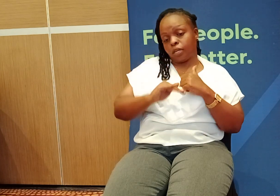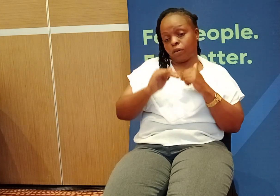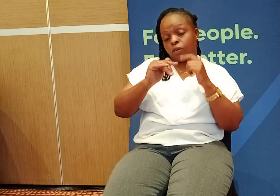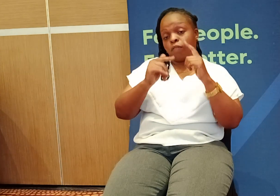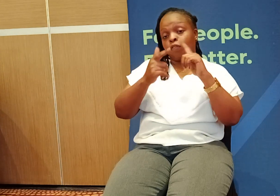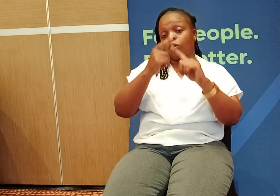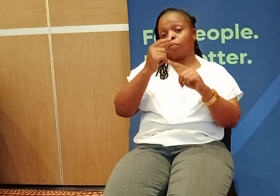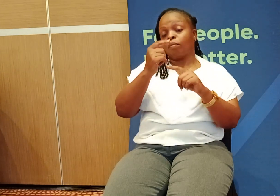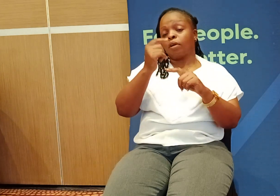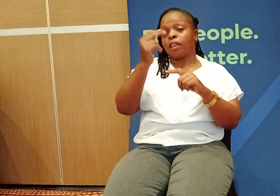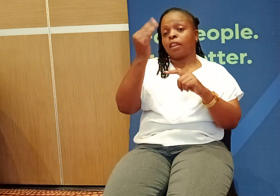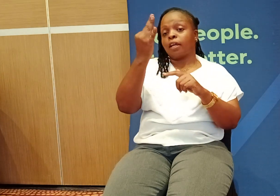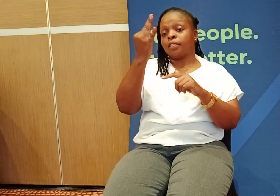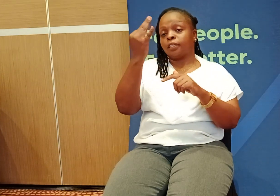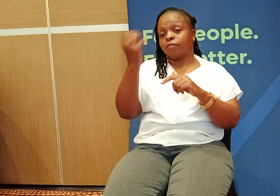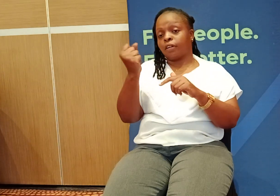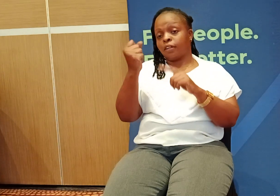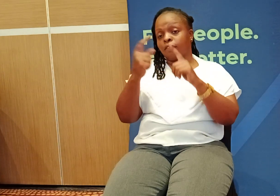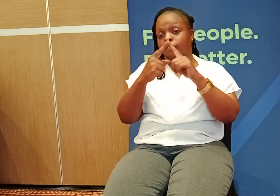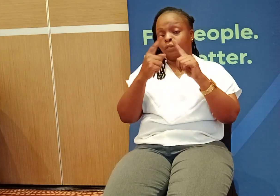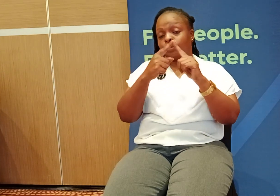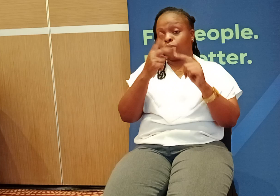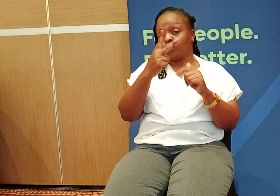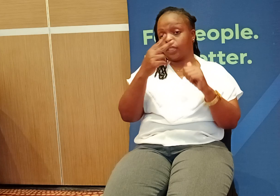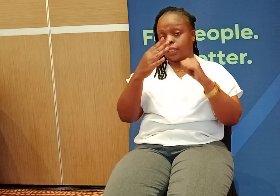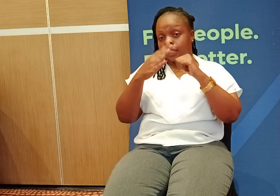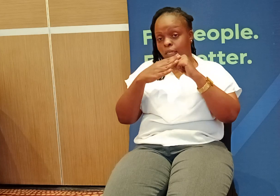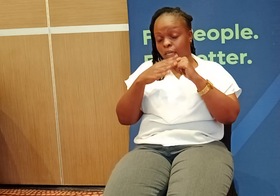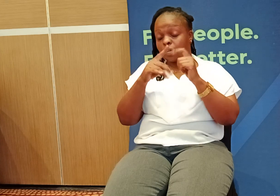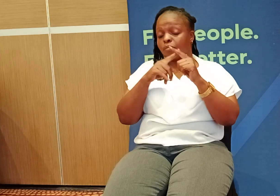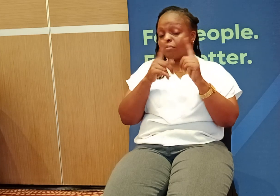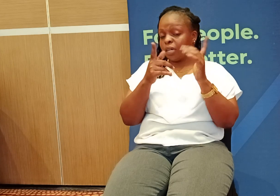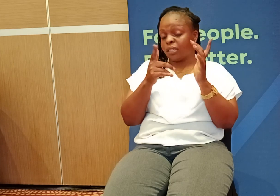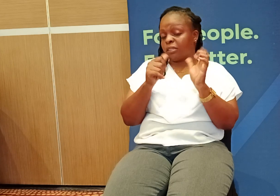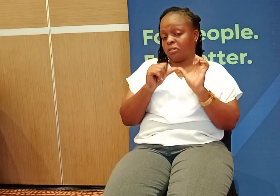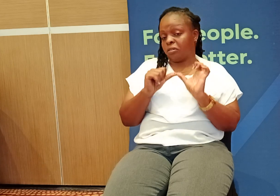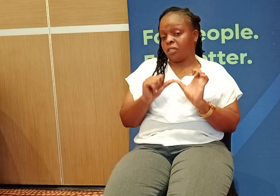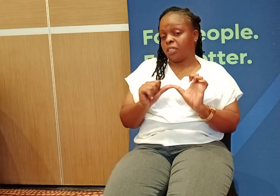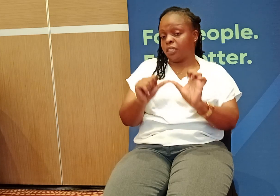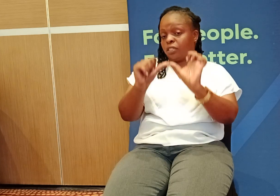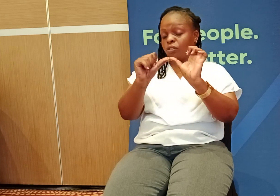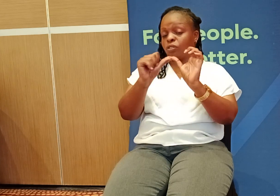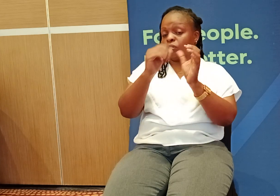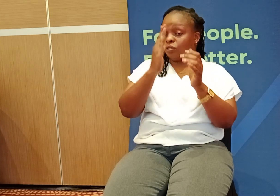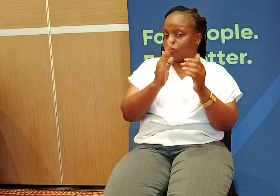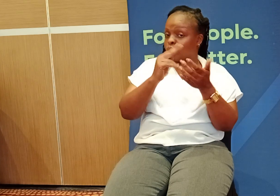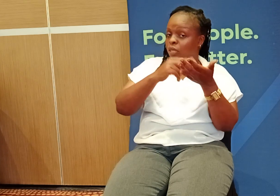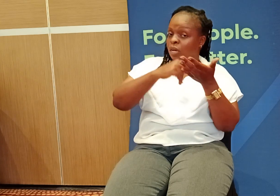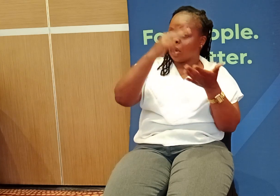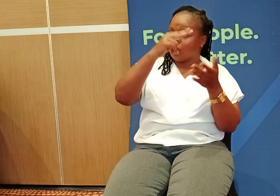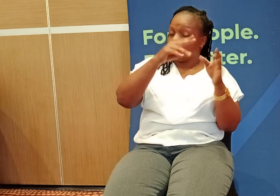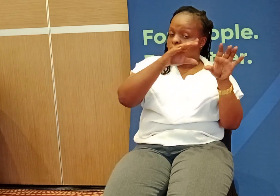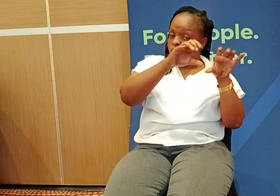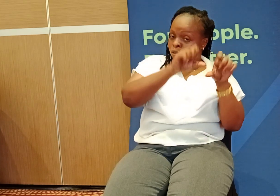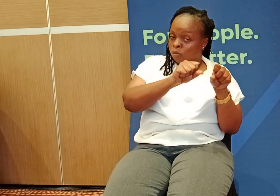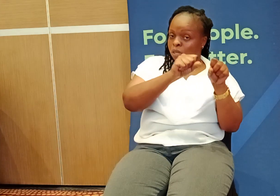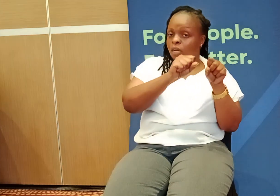about 35 to about 29. The bad news is that it still continues to be the highest holder of